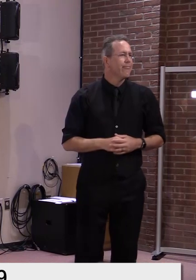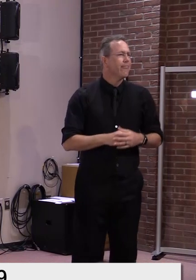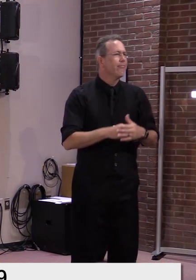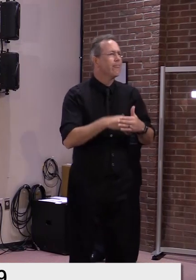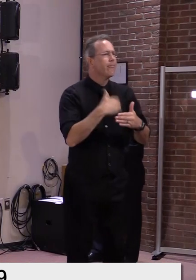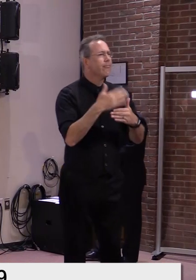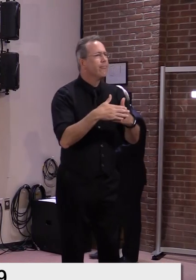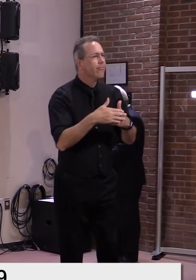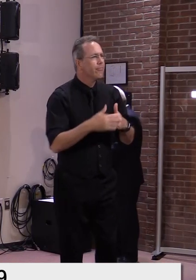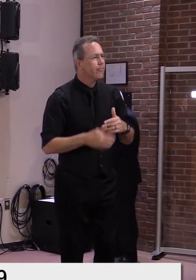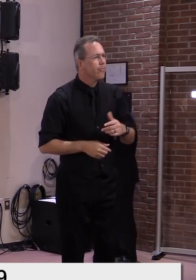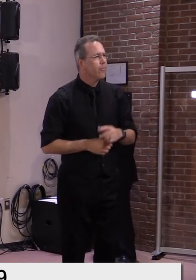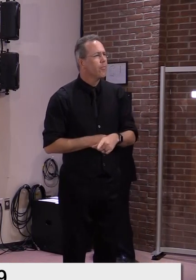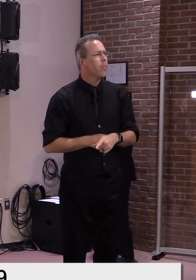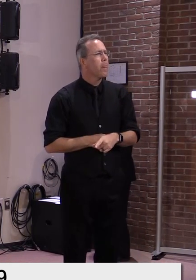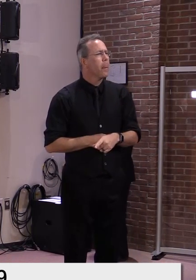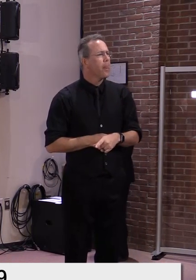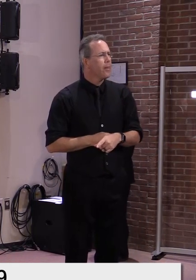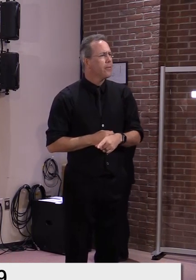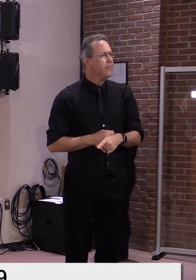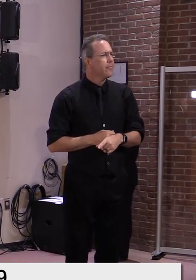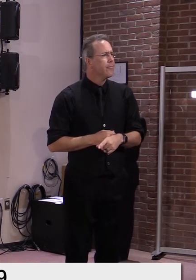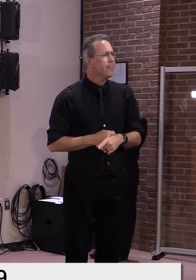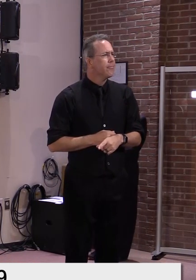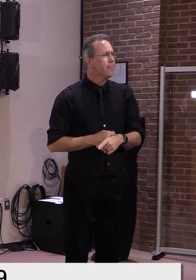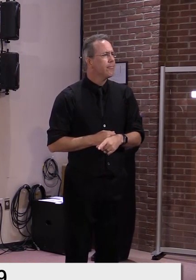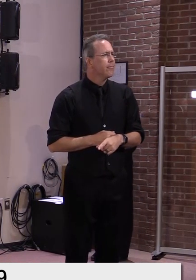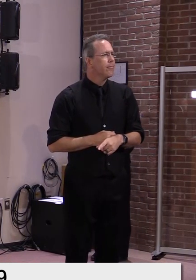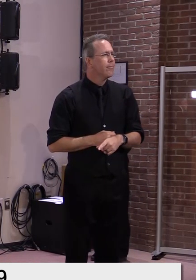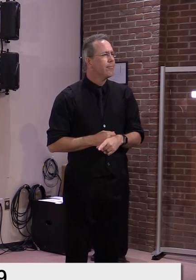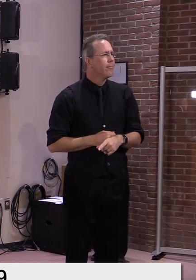Guy Page, Chronicle of the Vermont State House.